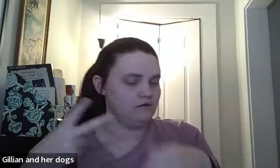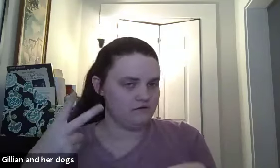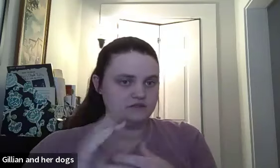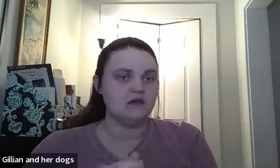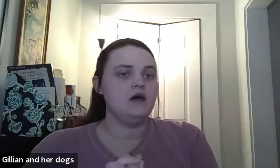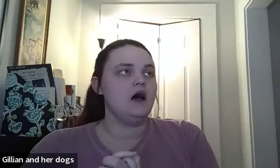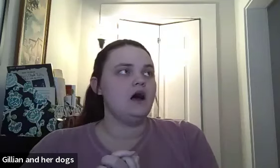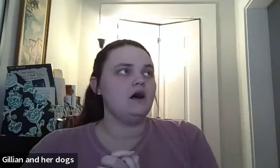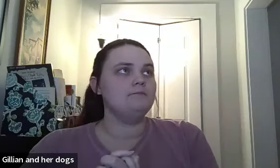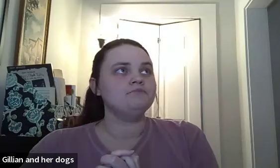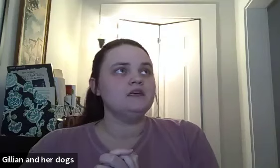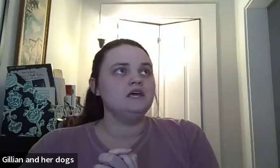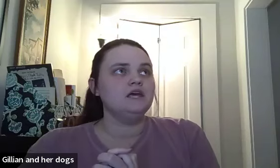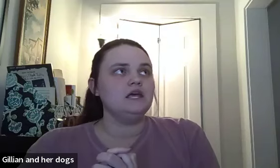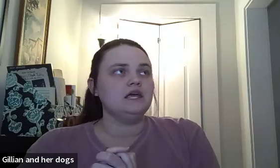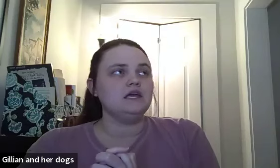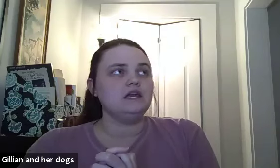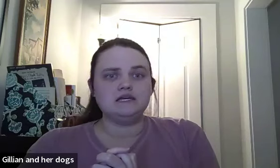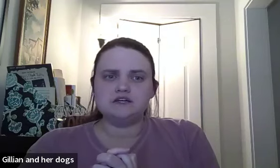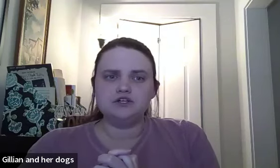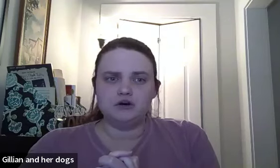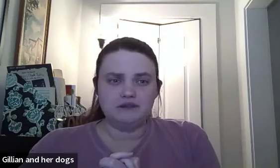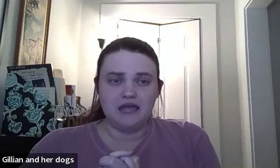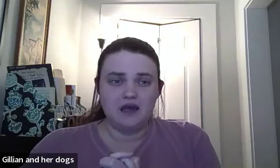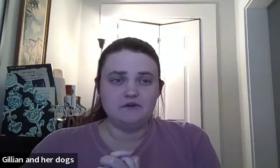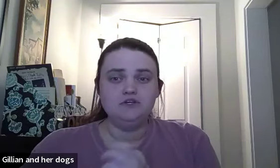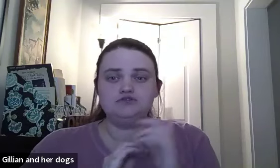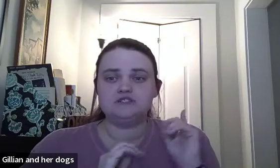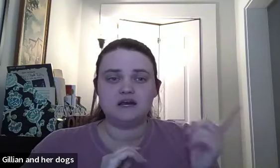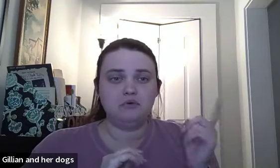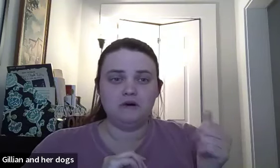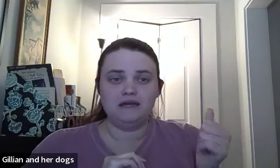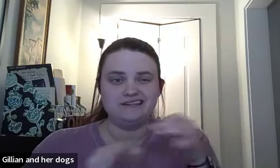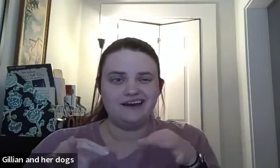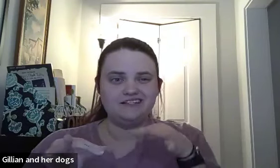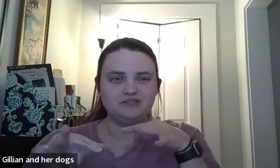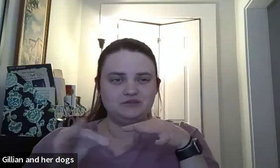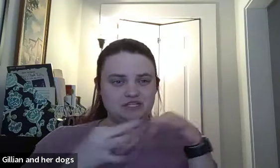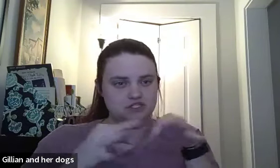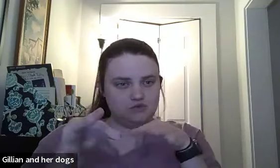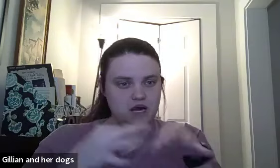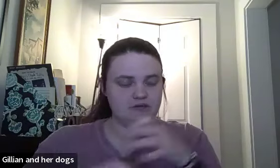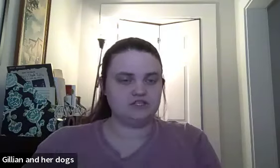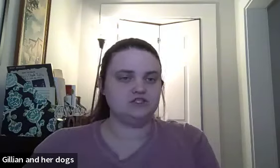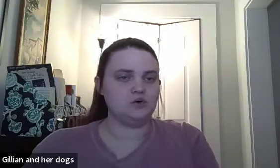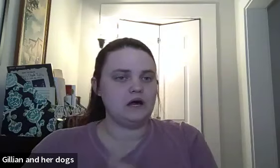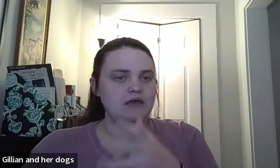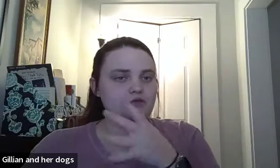all of those. Um, in ASL, you don't really have them. You just kind of point and kind of do the describing. So like